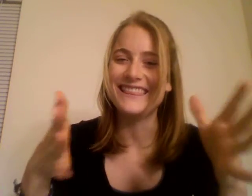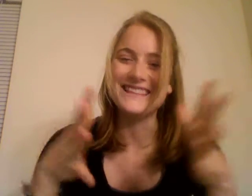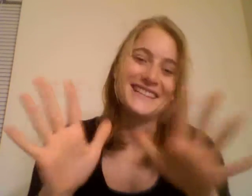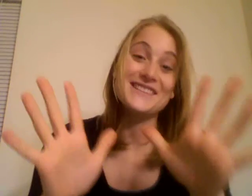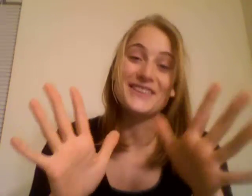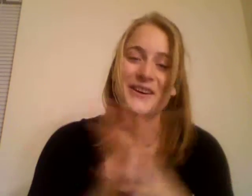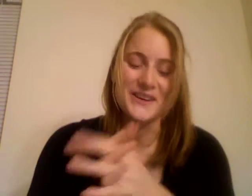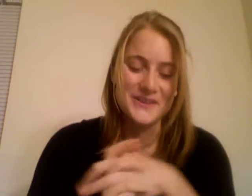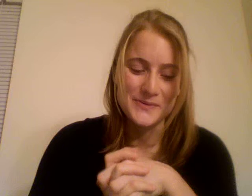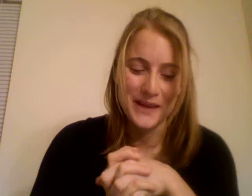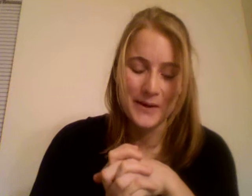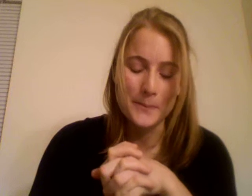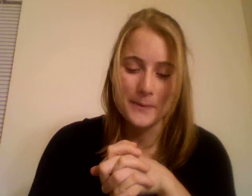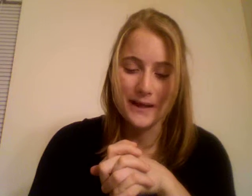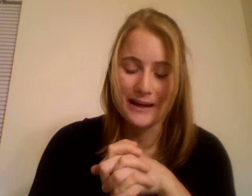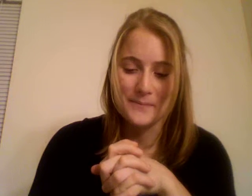it's a little hard to explain, but